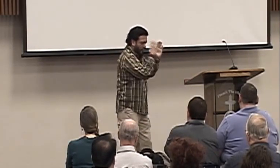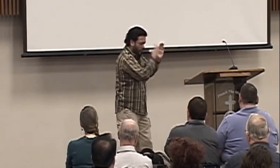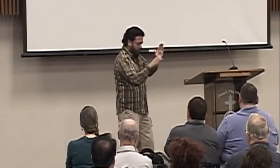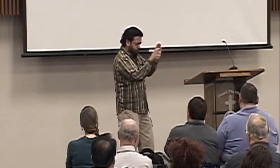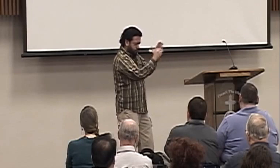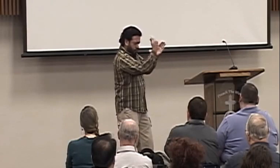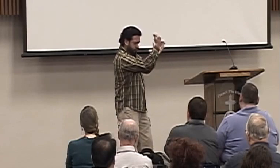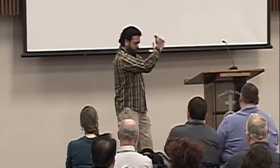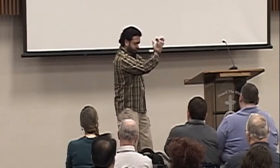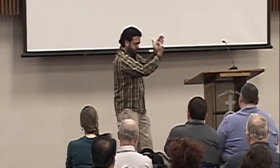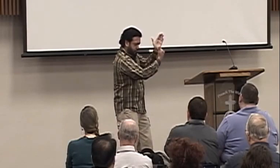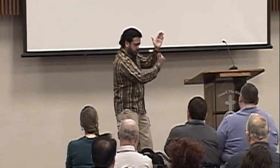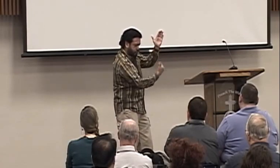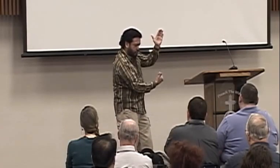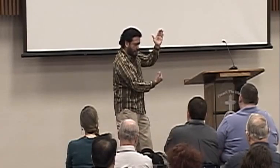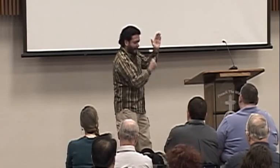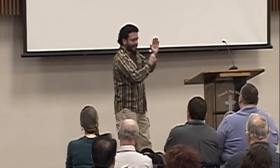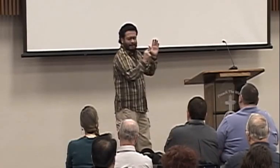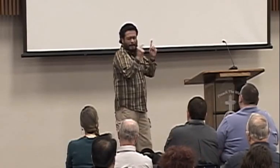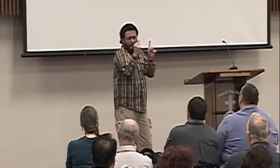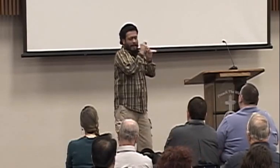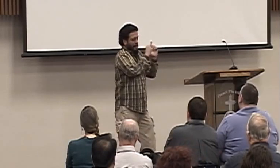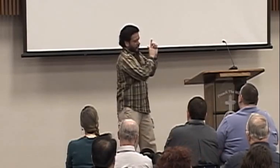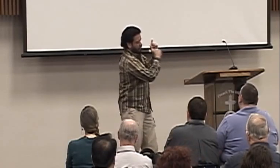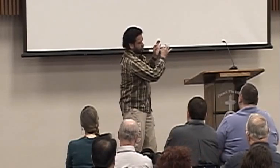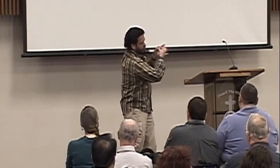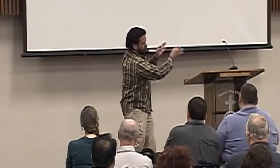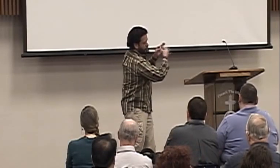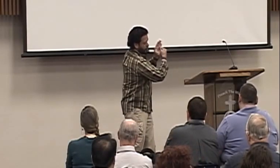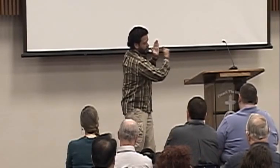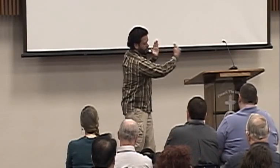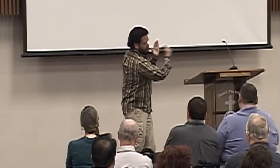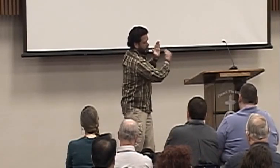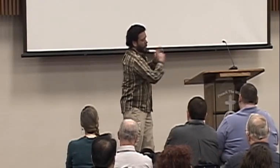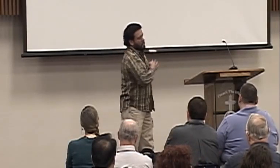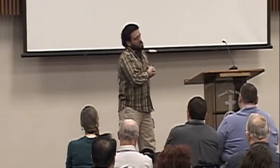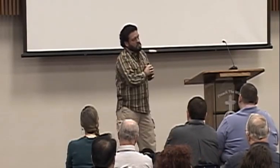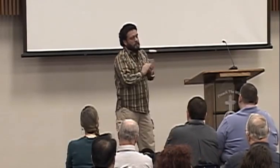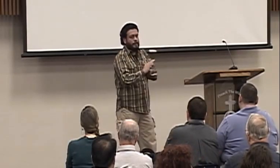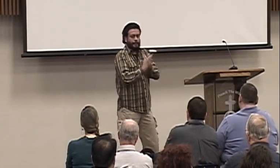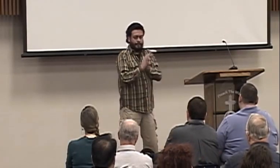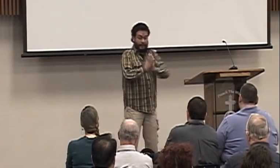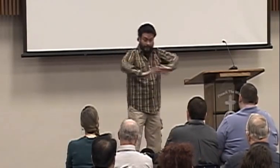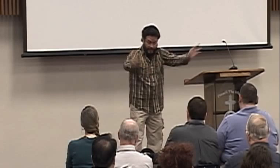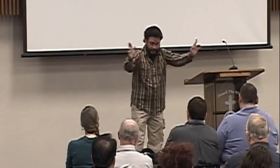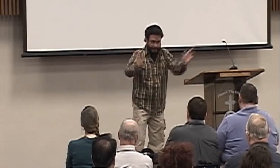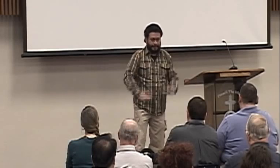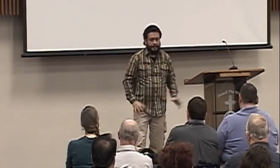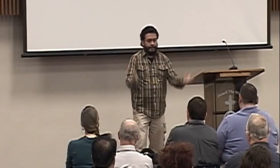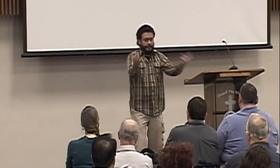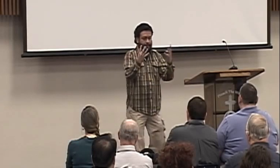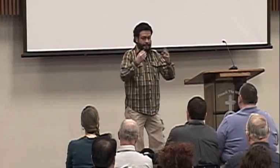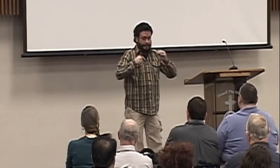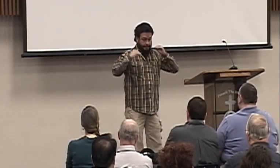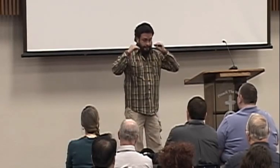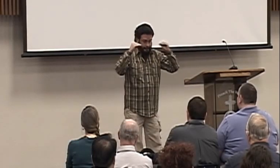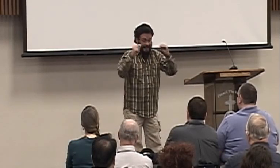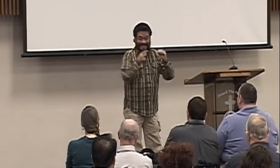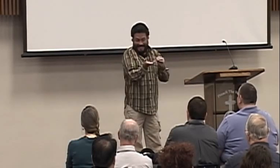pictures of the stories. And I'd take the words, the verses, and I'd put pictures with them. So ready they came, and I